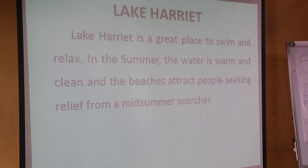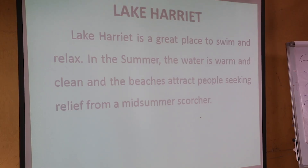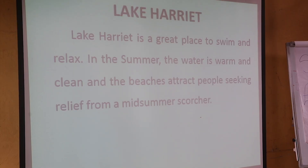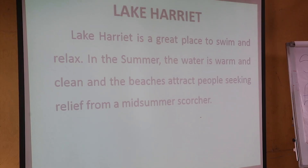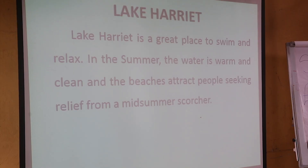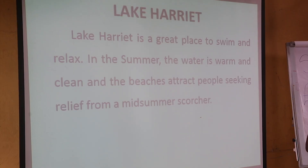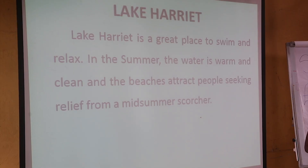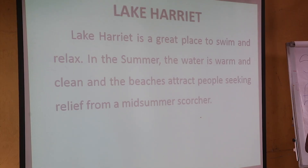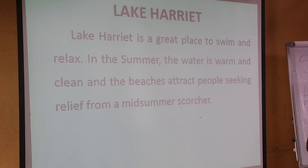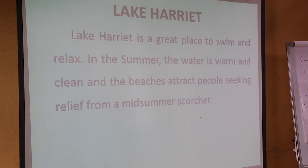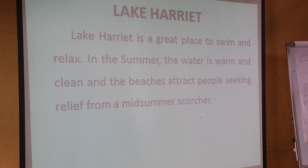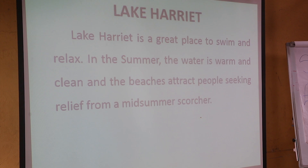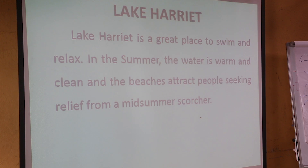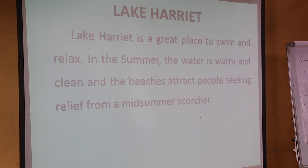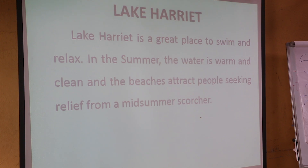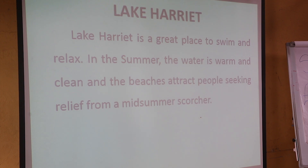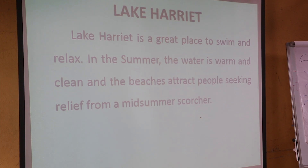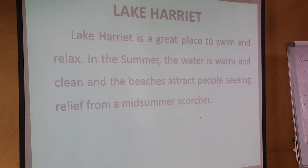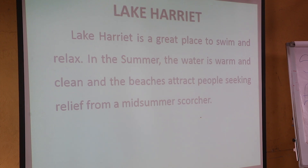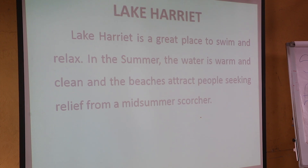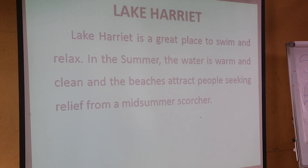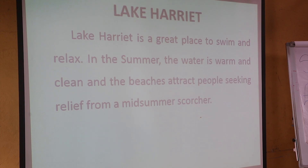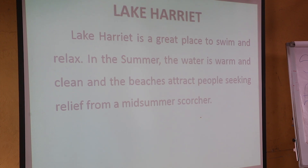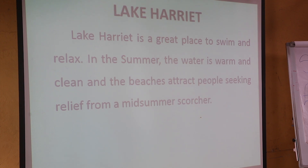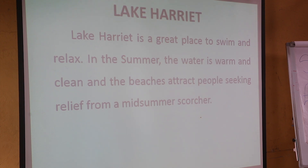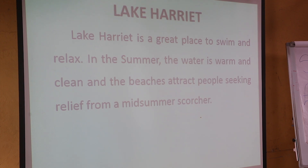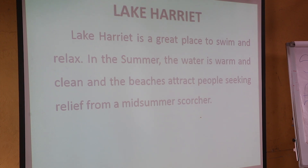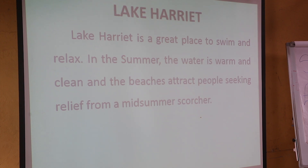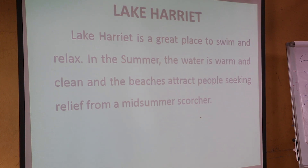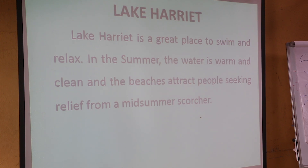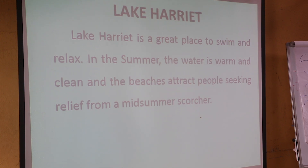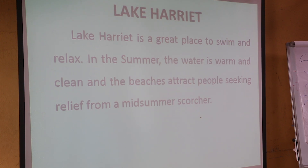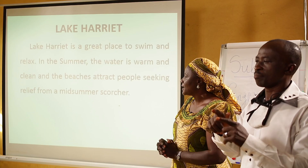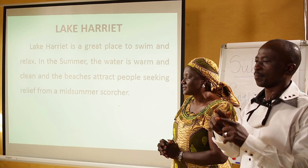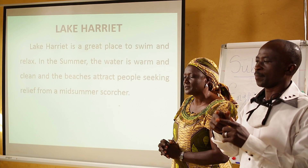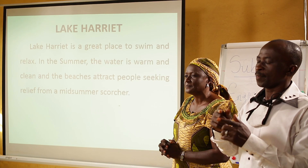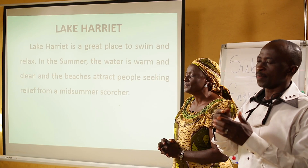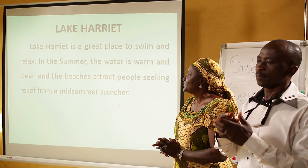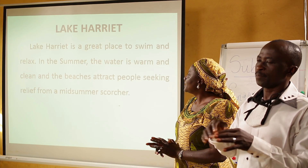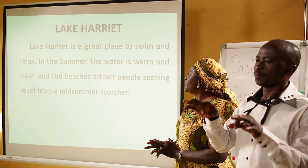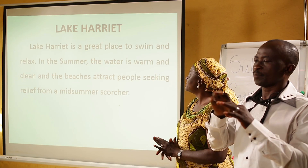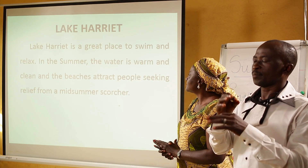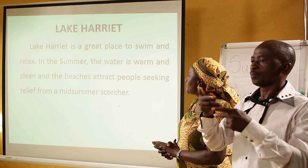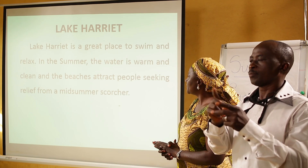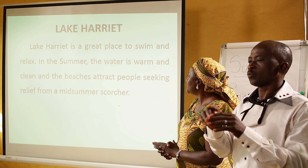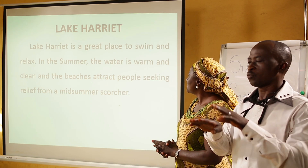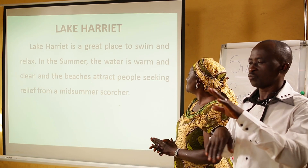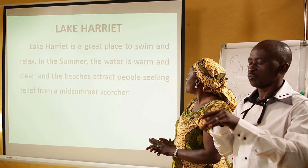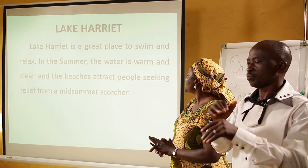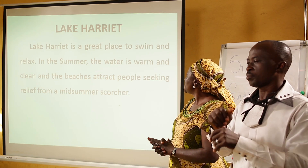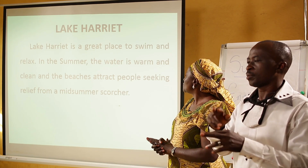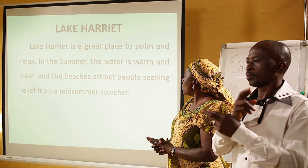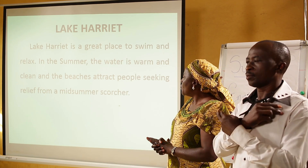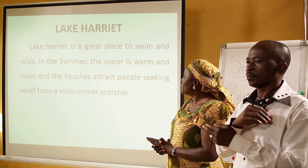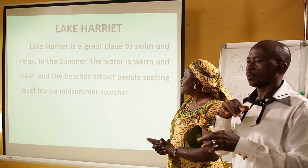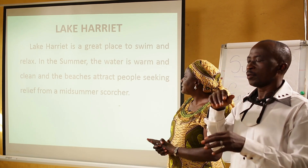Lake Harriet. Lake Harriet is a great place to swim and relax. In the summer, the